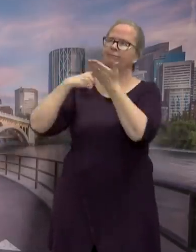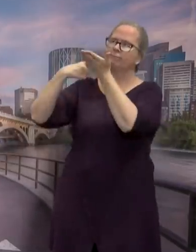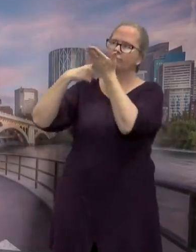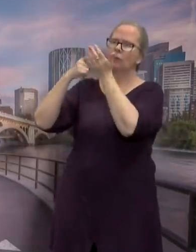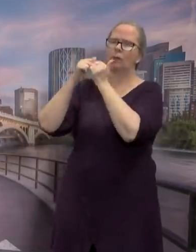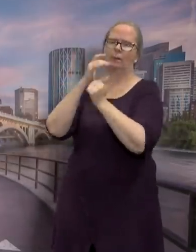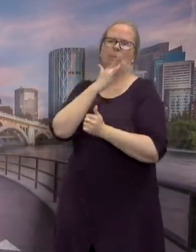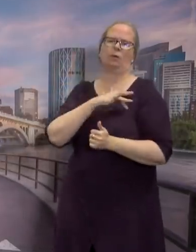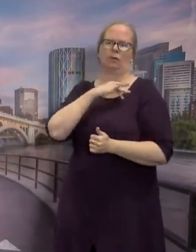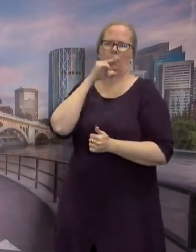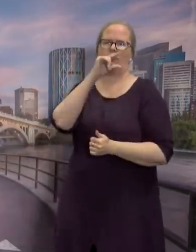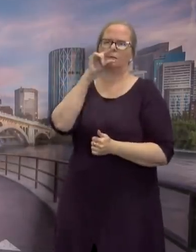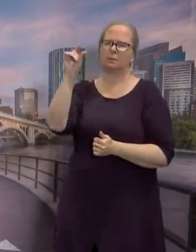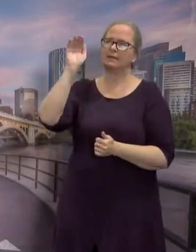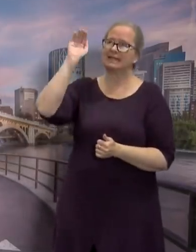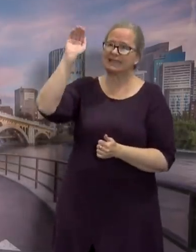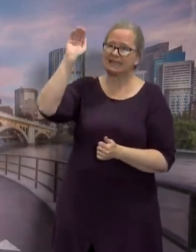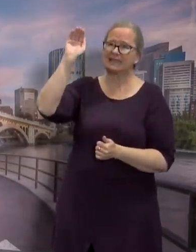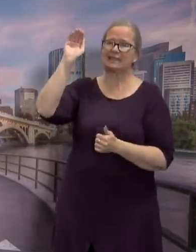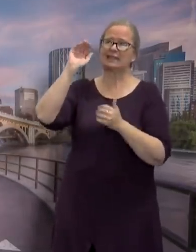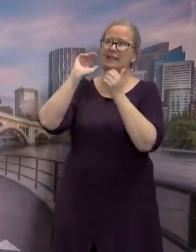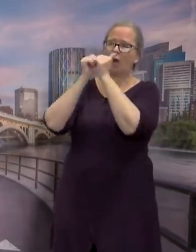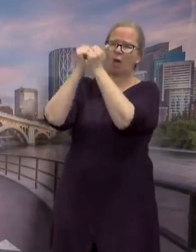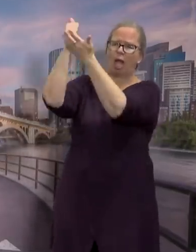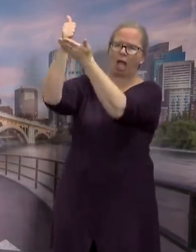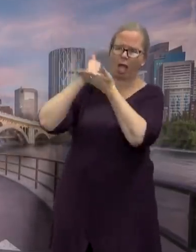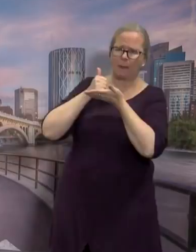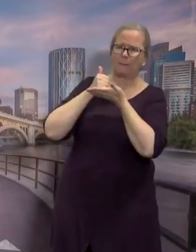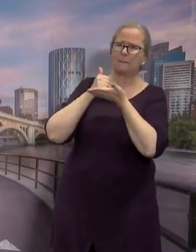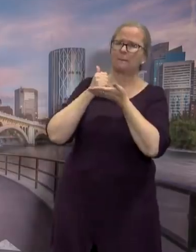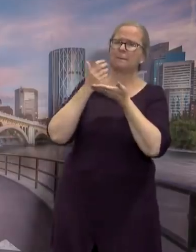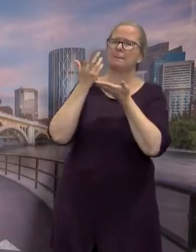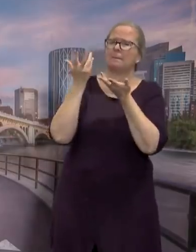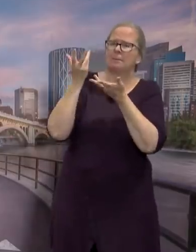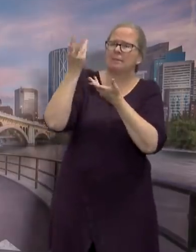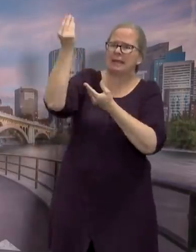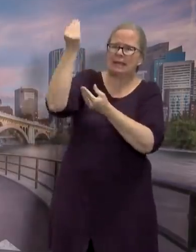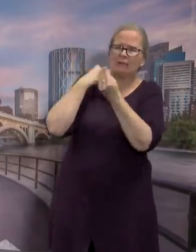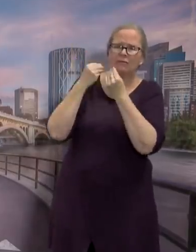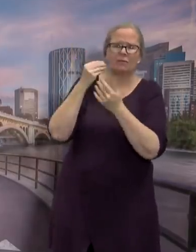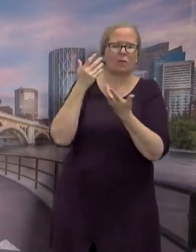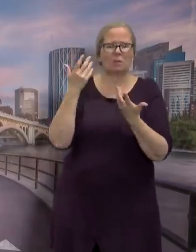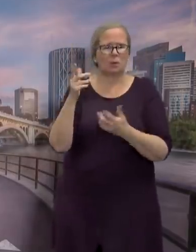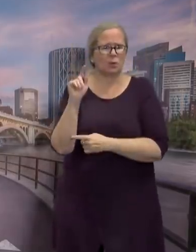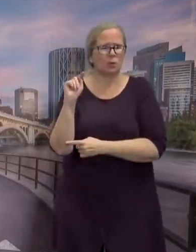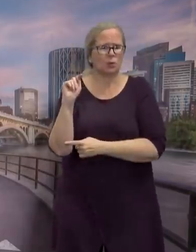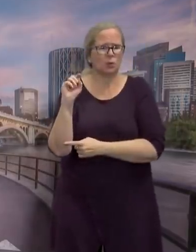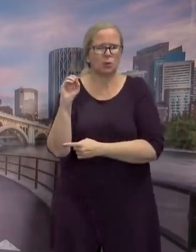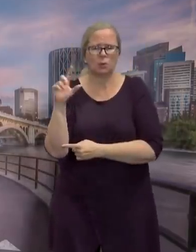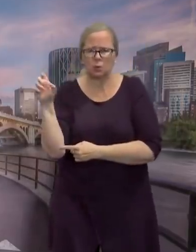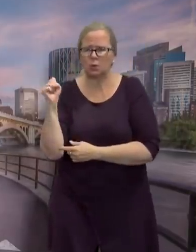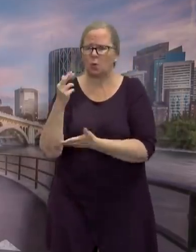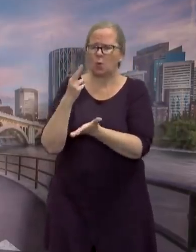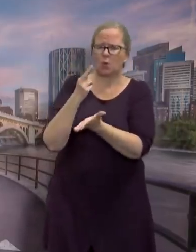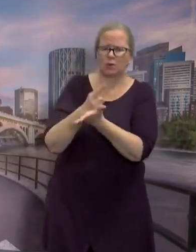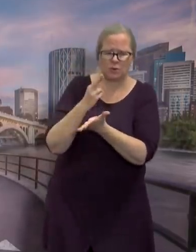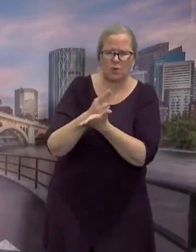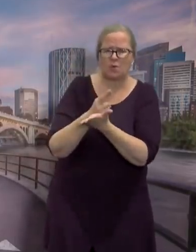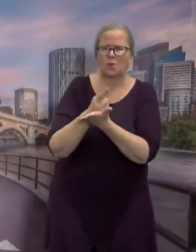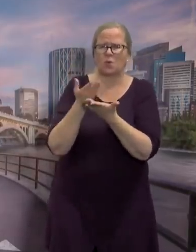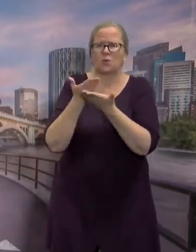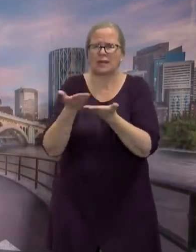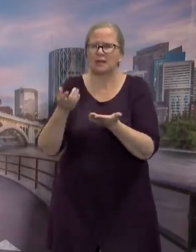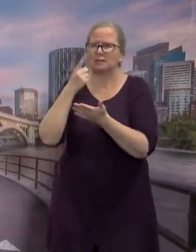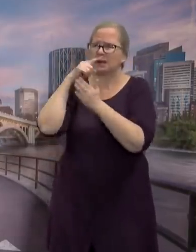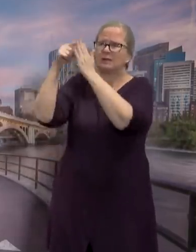Sector Support Task Force to give them the tools and guidelines they need to make that decision. Now, I'm sure that restaurants, after what happened